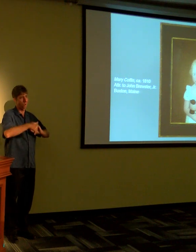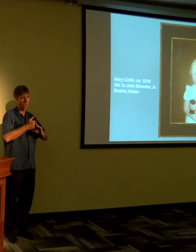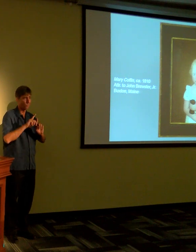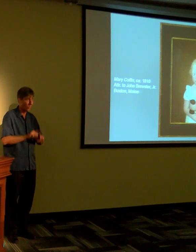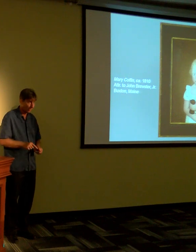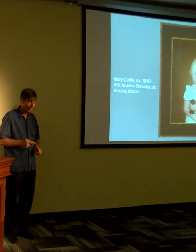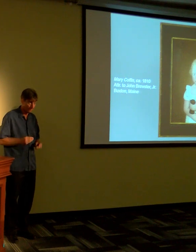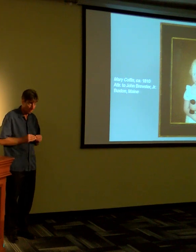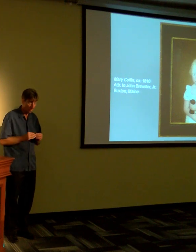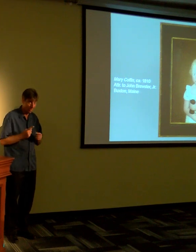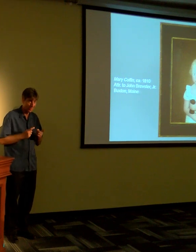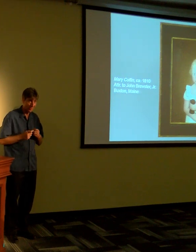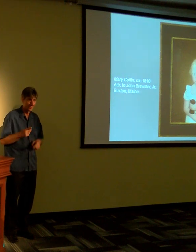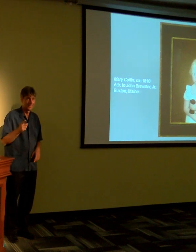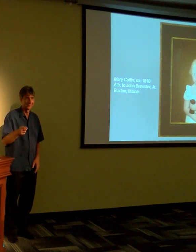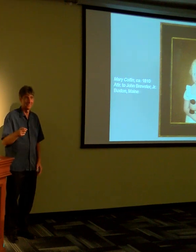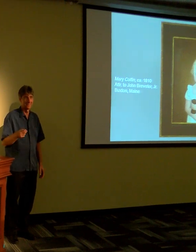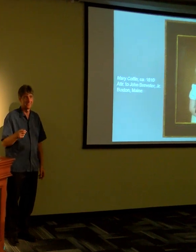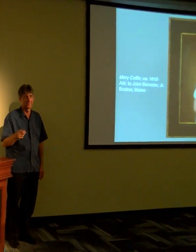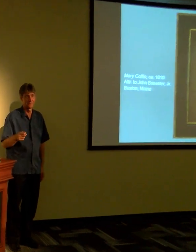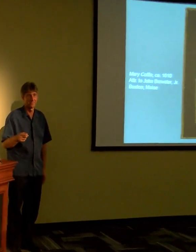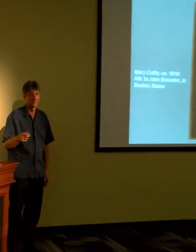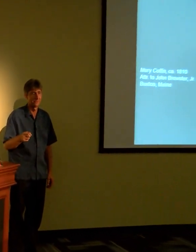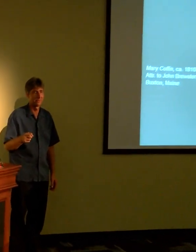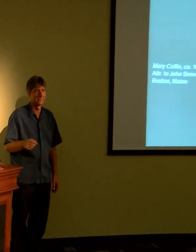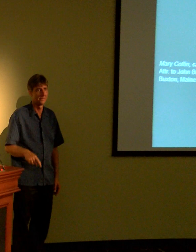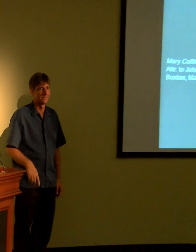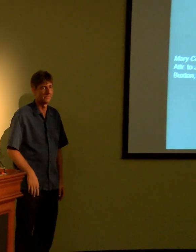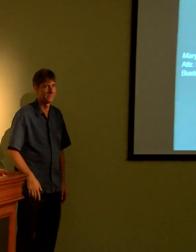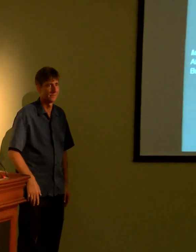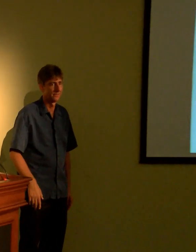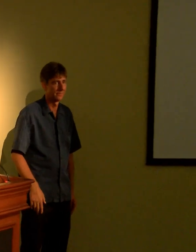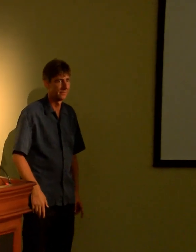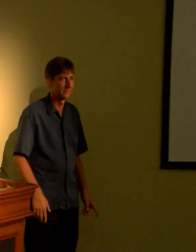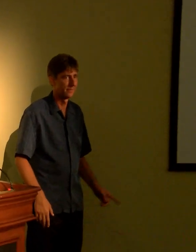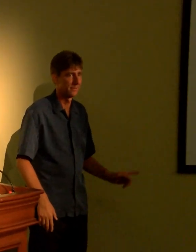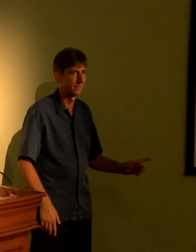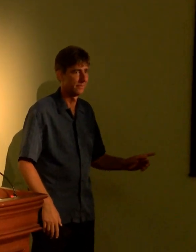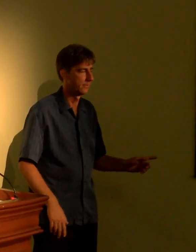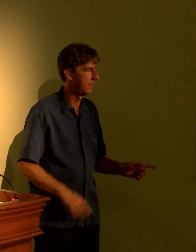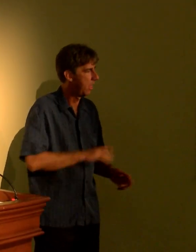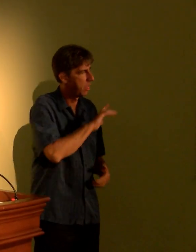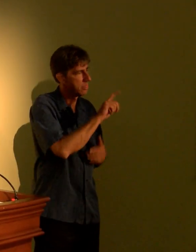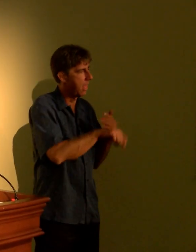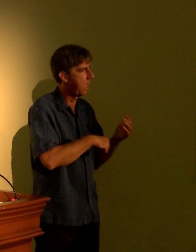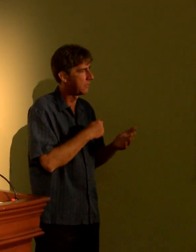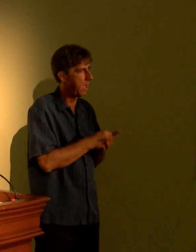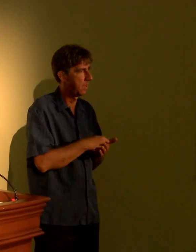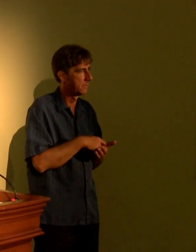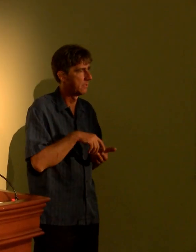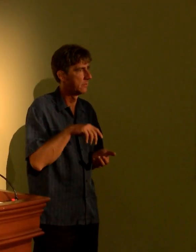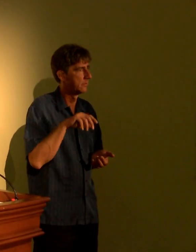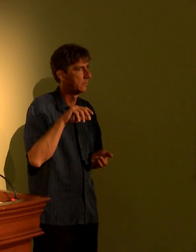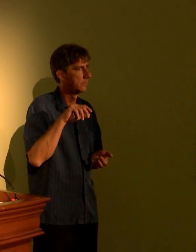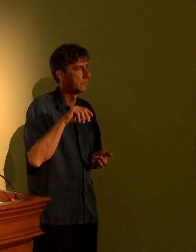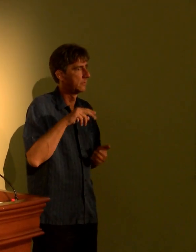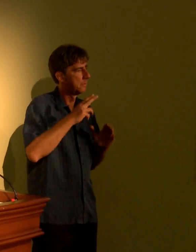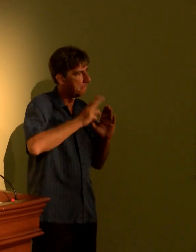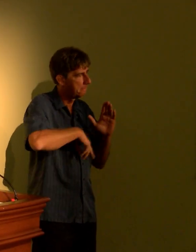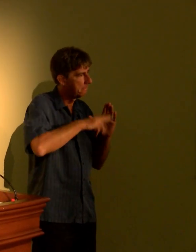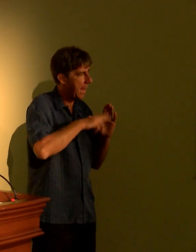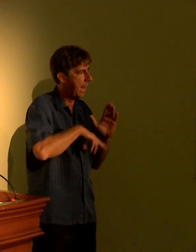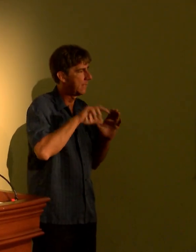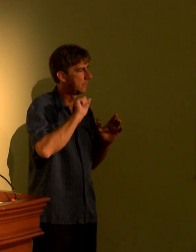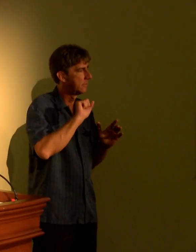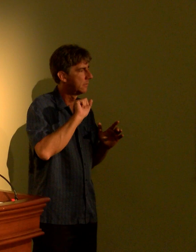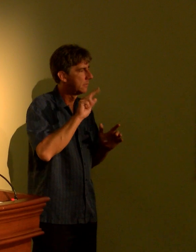absolutely nothing. Yes, I see one over here. How do painters of that time get supplies? You can buy supplies quite